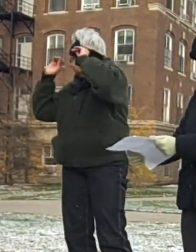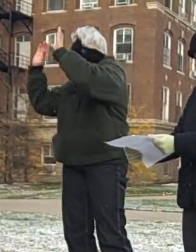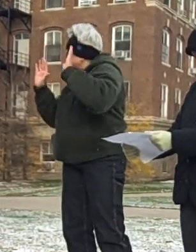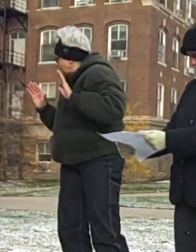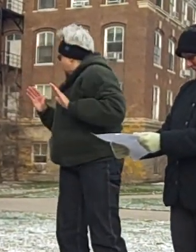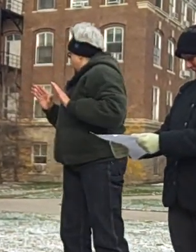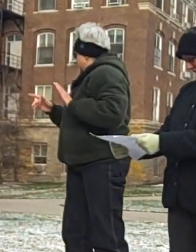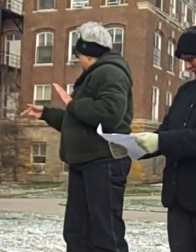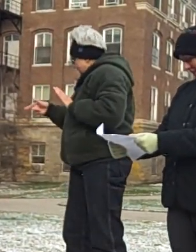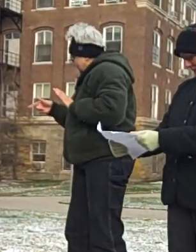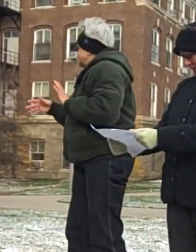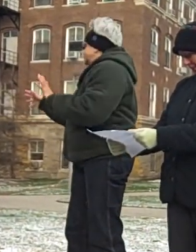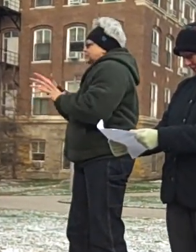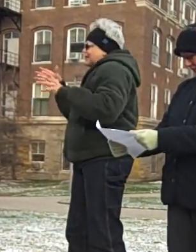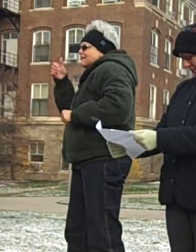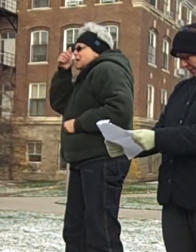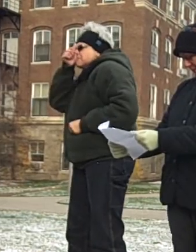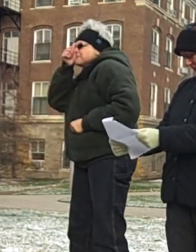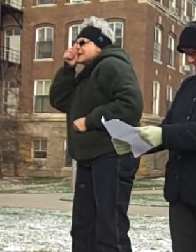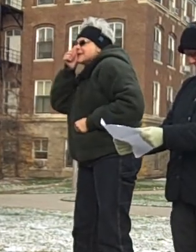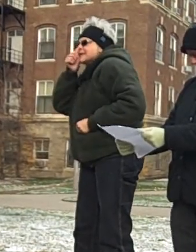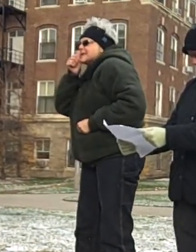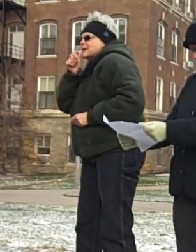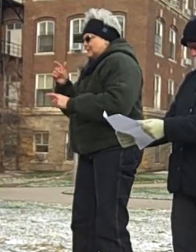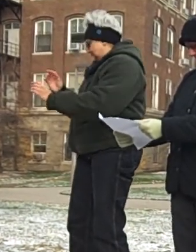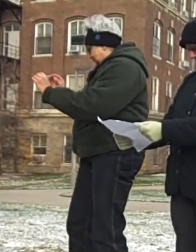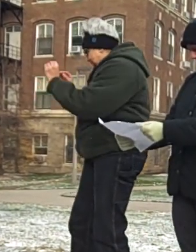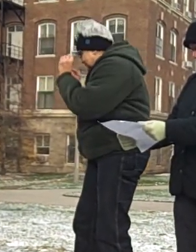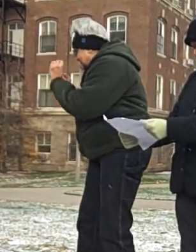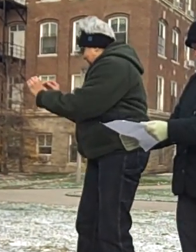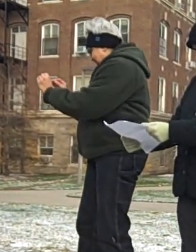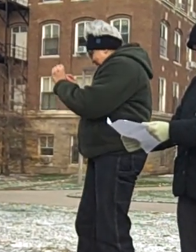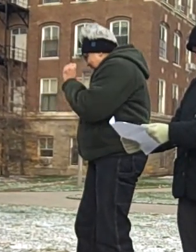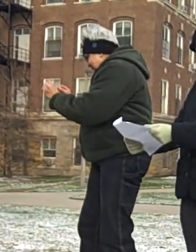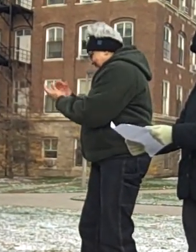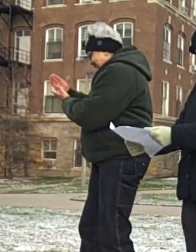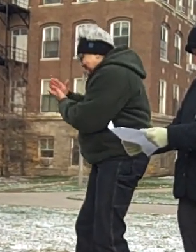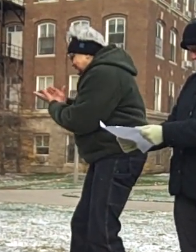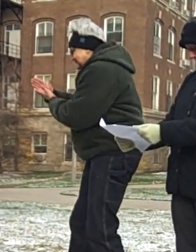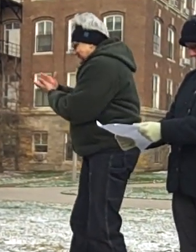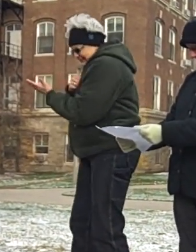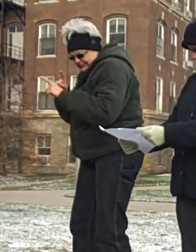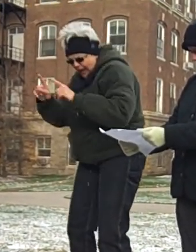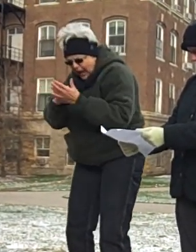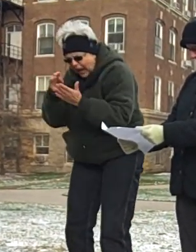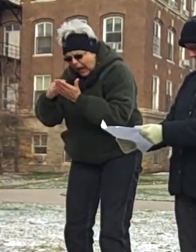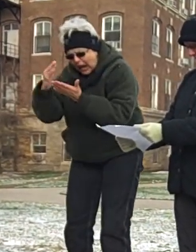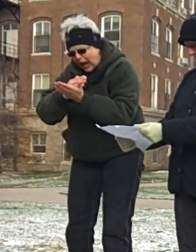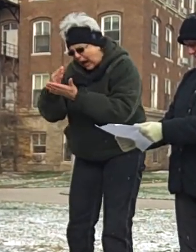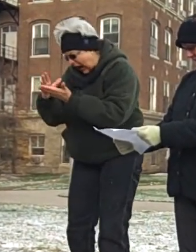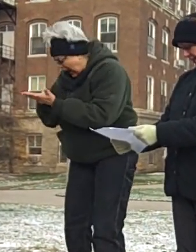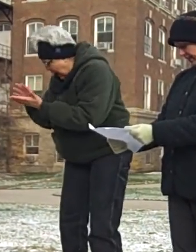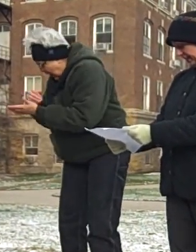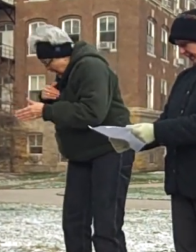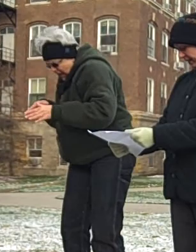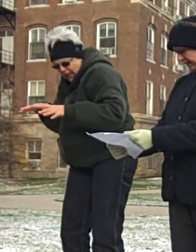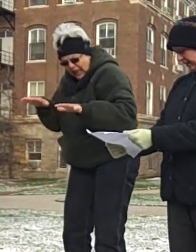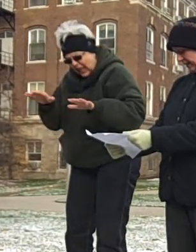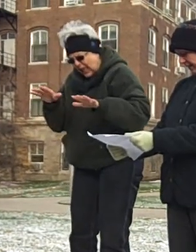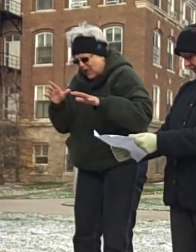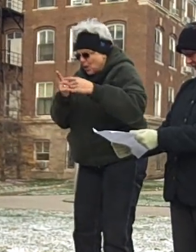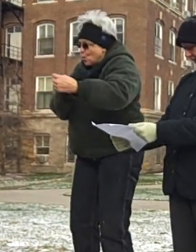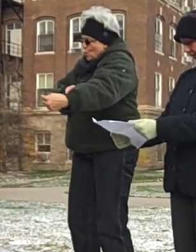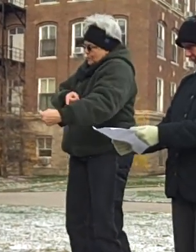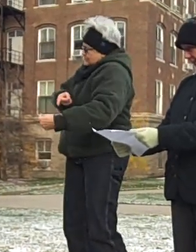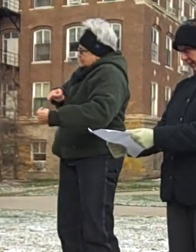at the school, at Michigan School for the Deaf, they had a lot of patience with me, and they taught me the lessons. They taught